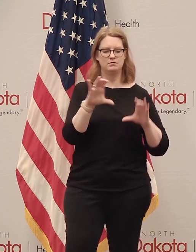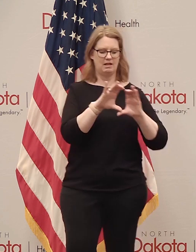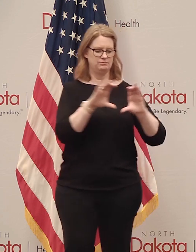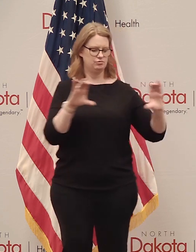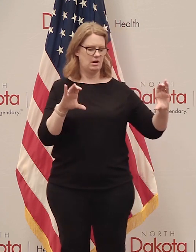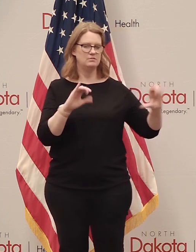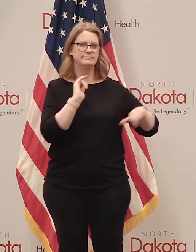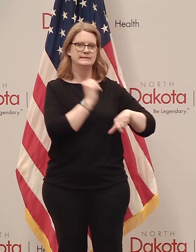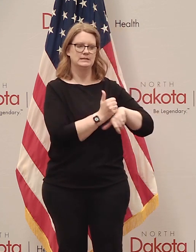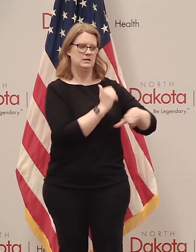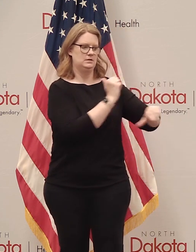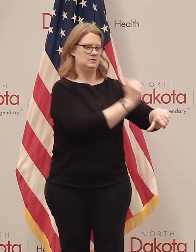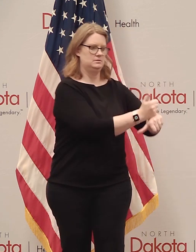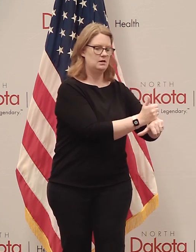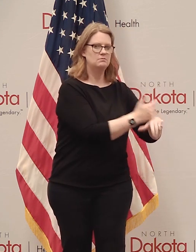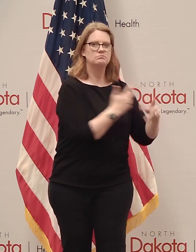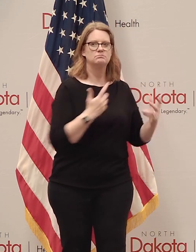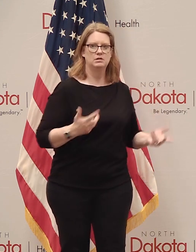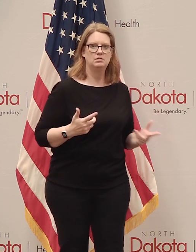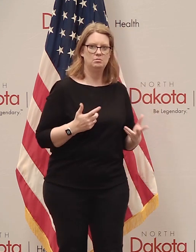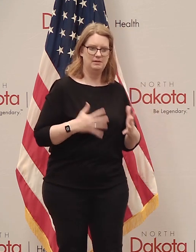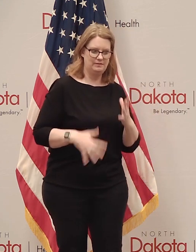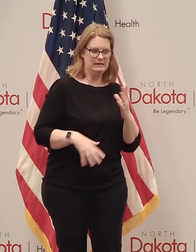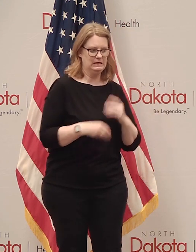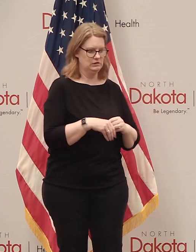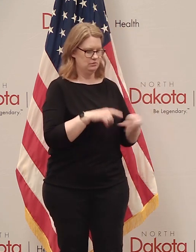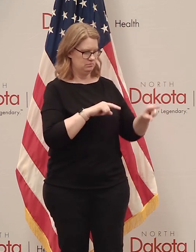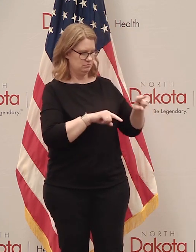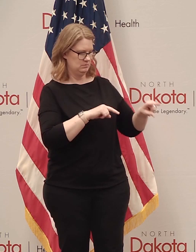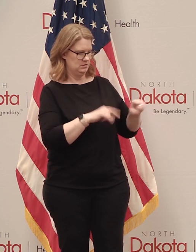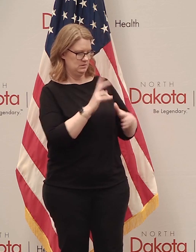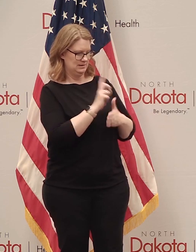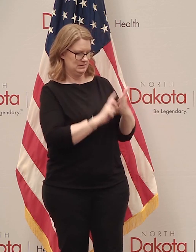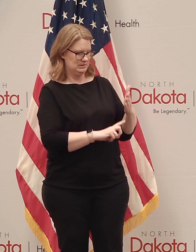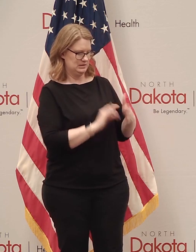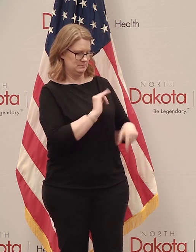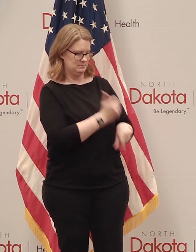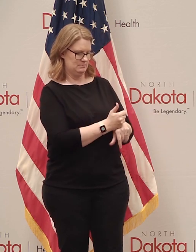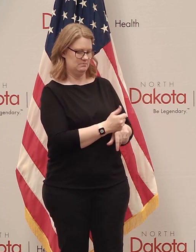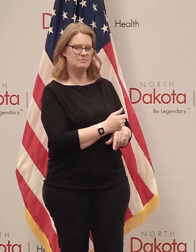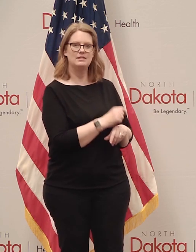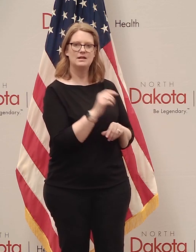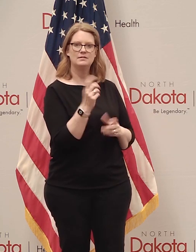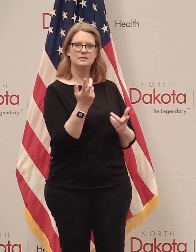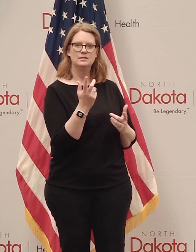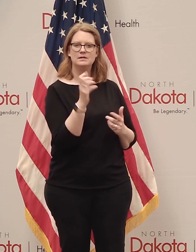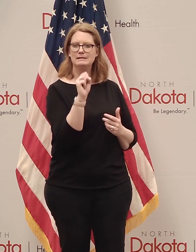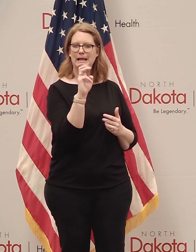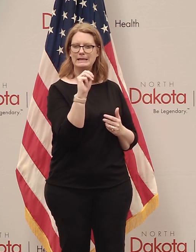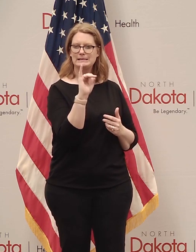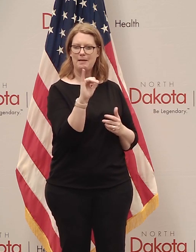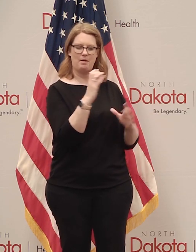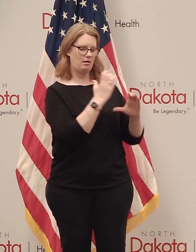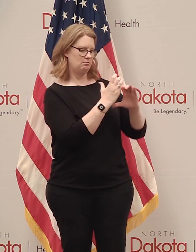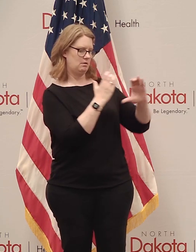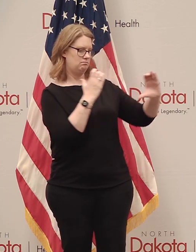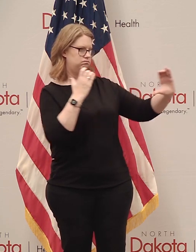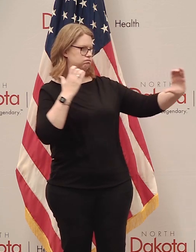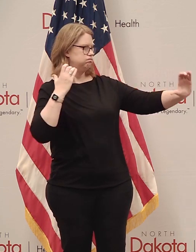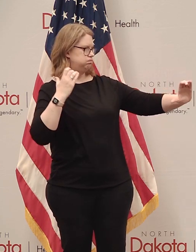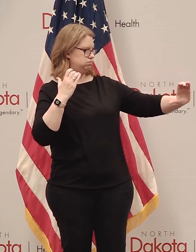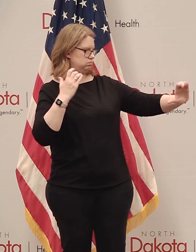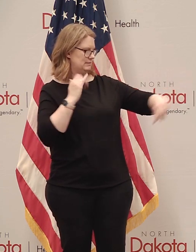so we've run out of physical space. We've got these, they're designed, think of them as sort of semi-trailer labs that come